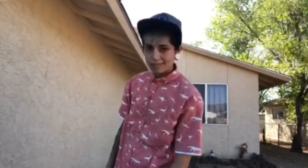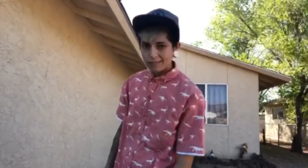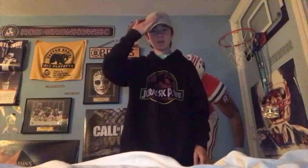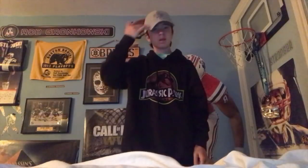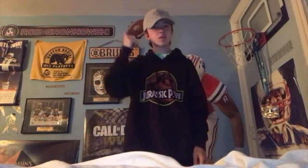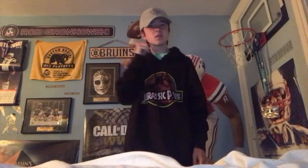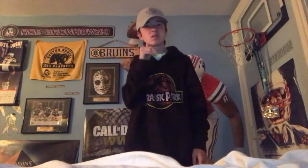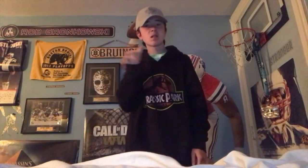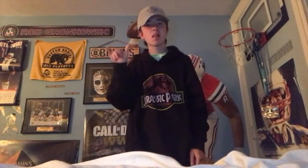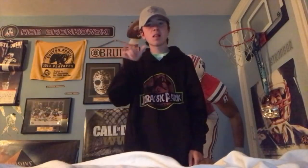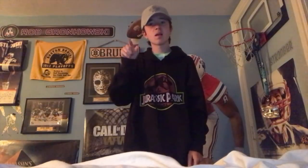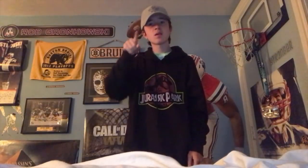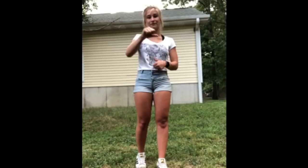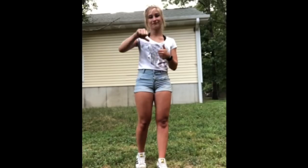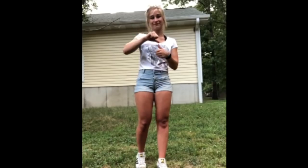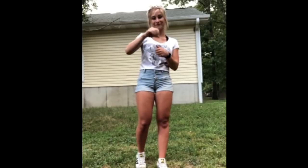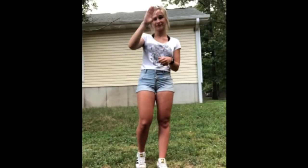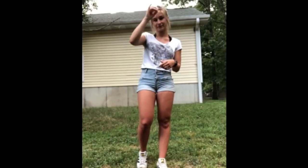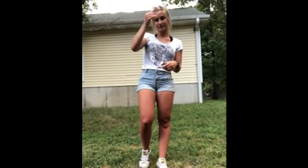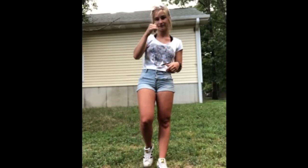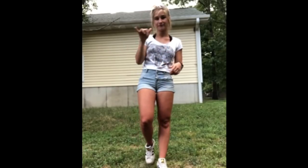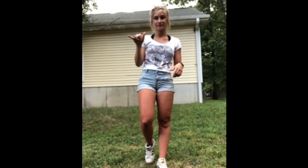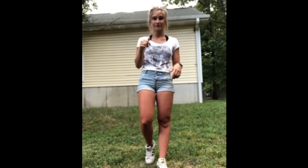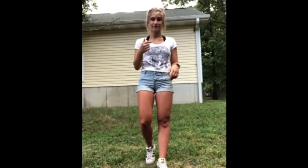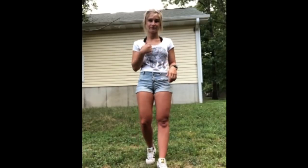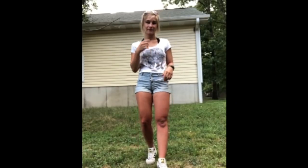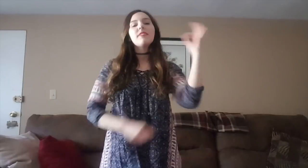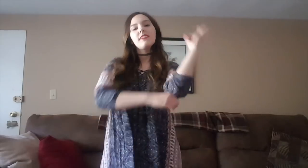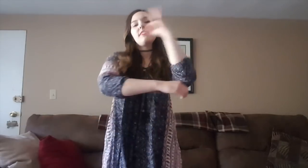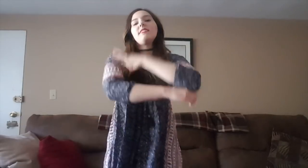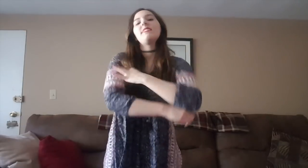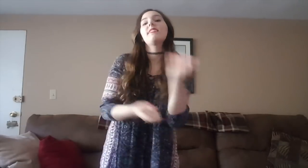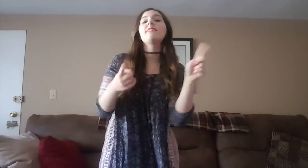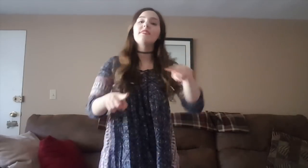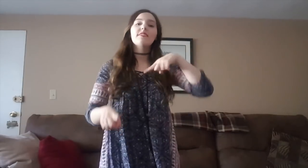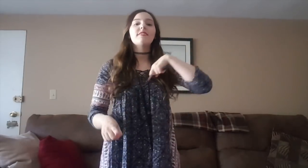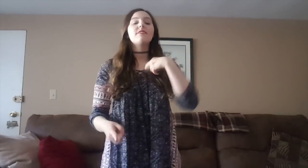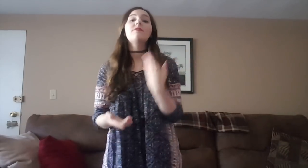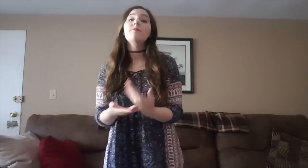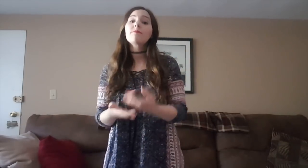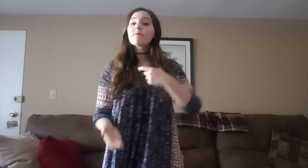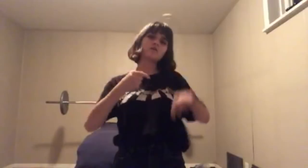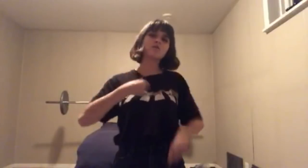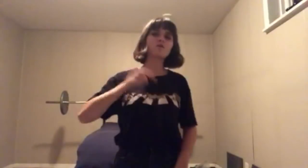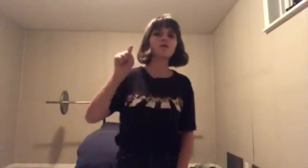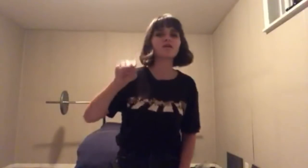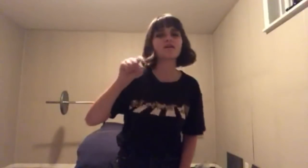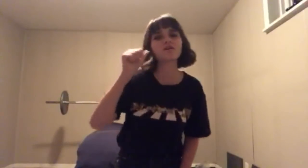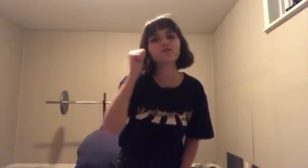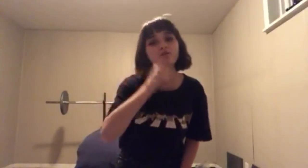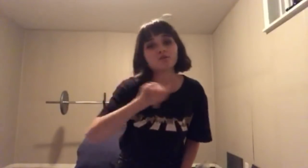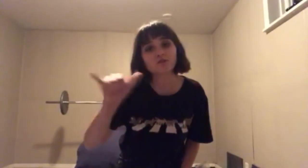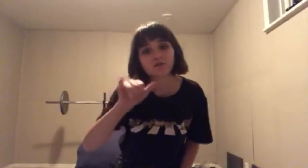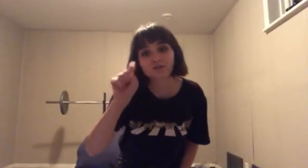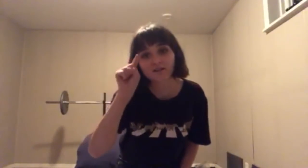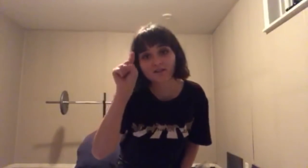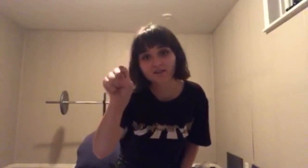drive. Oh, cause girls like you run around with guys like me till sundown. When I come through, I need a girl like